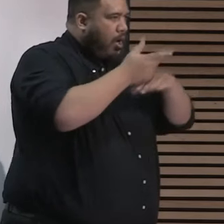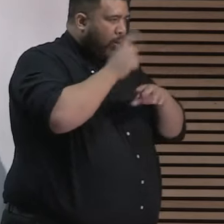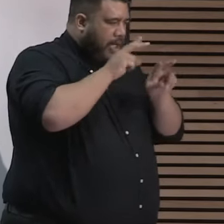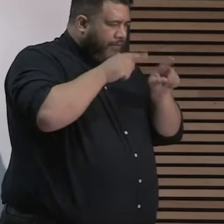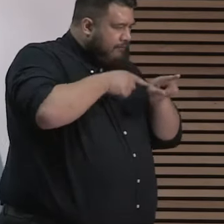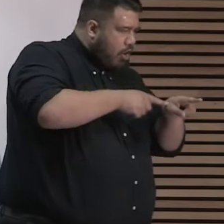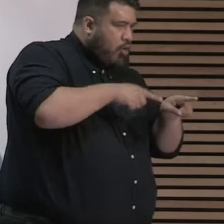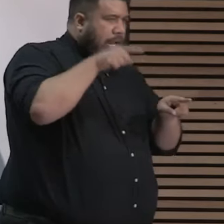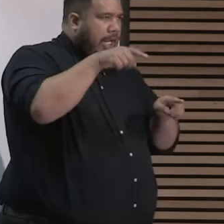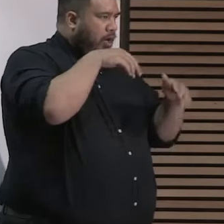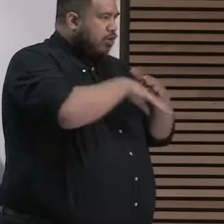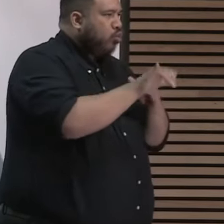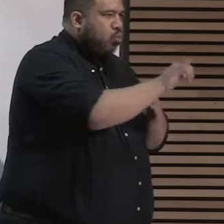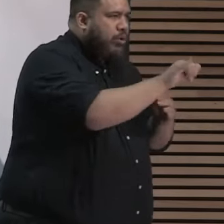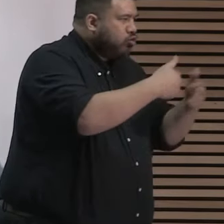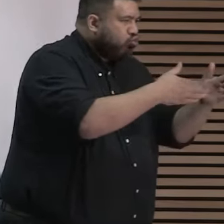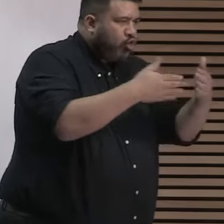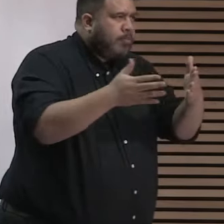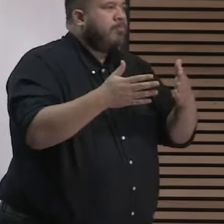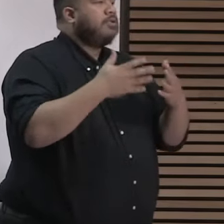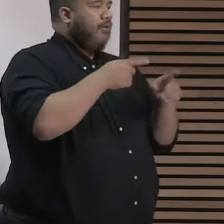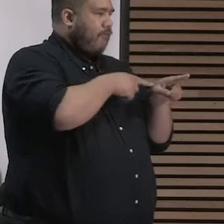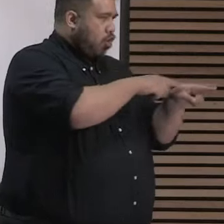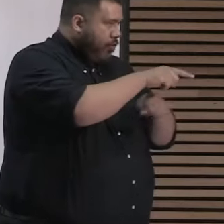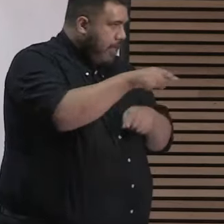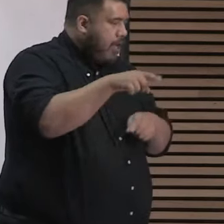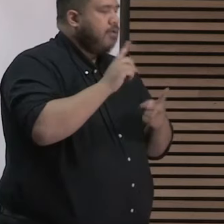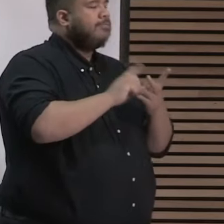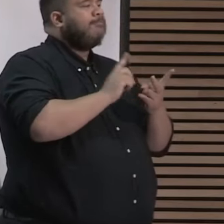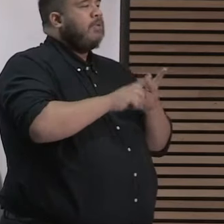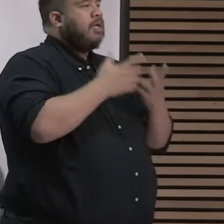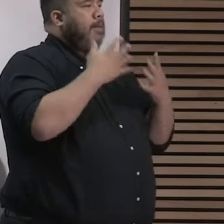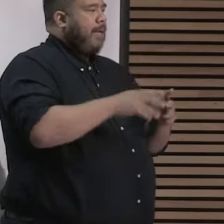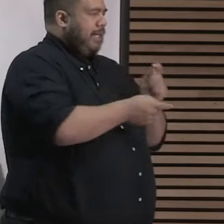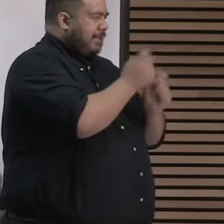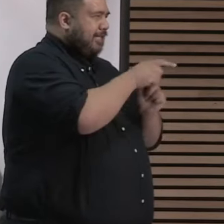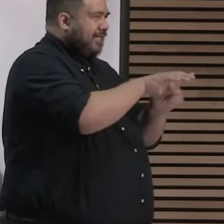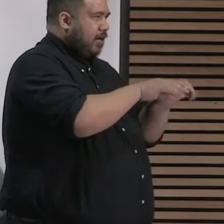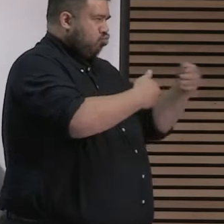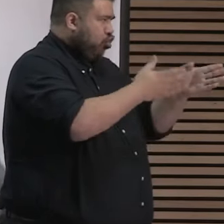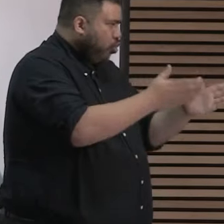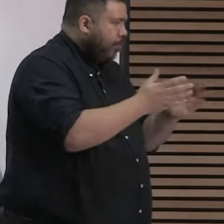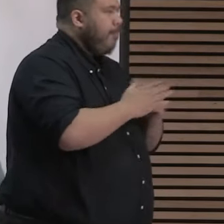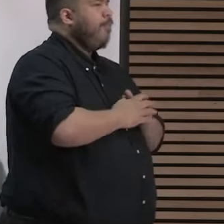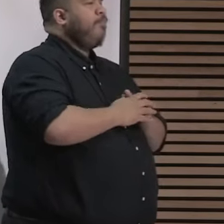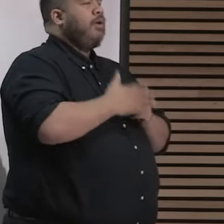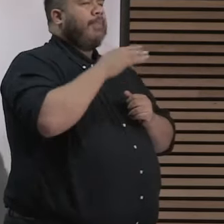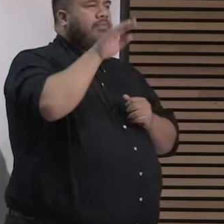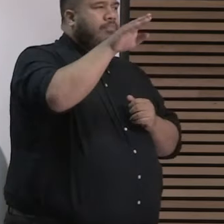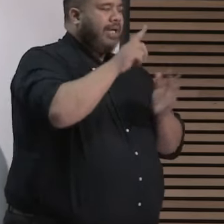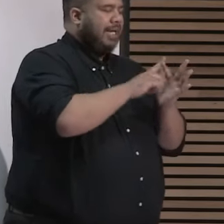guests. Genomic sequencing has been sought through ESR. Health advice is sought on subsequent